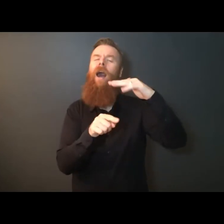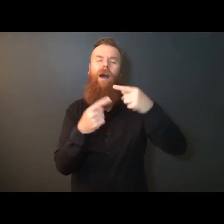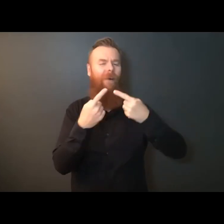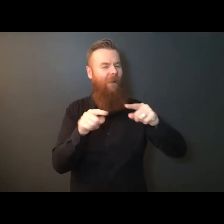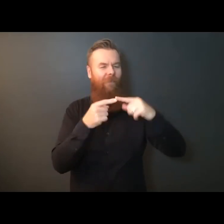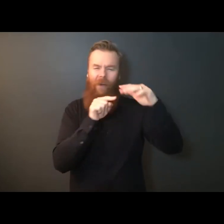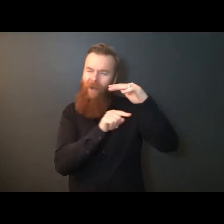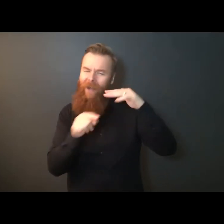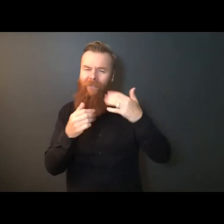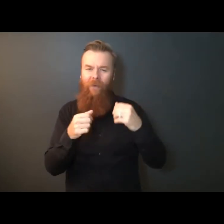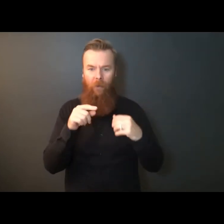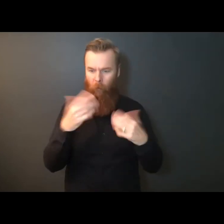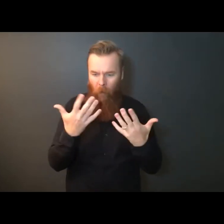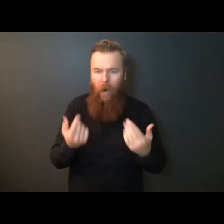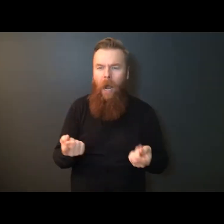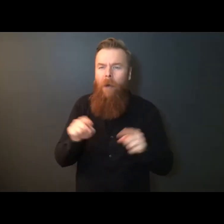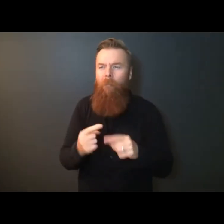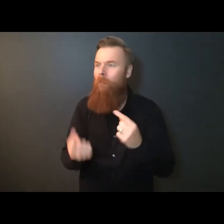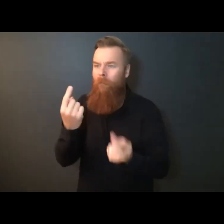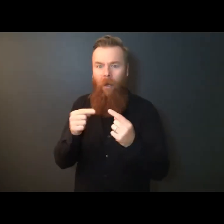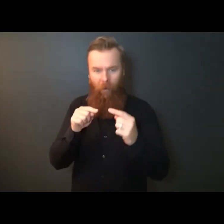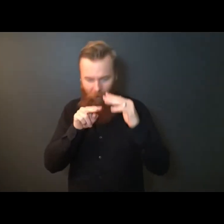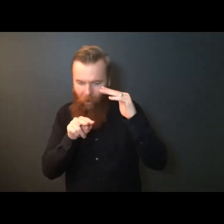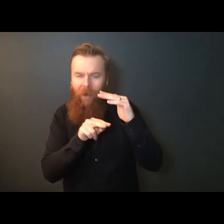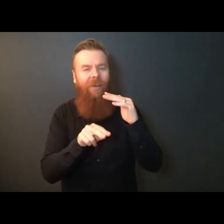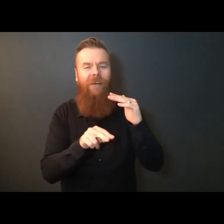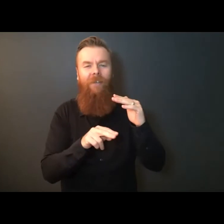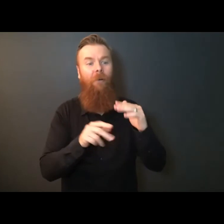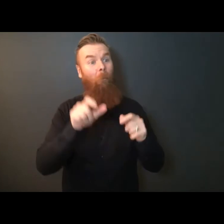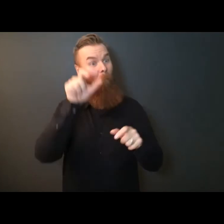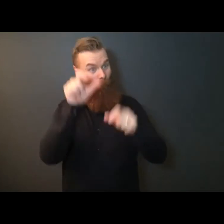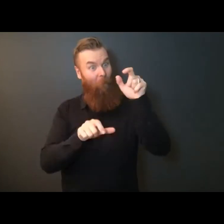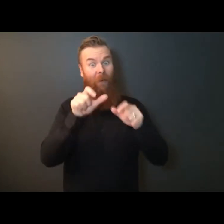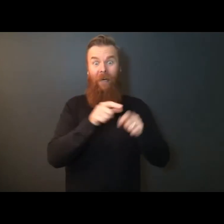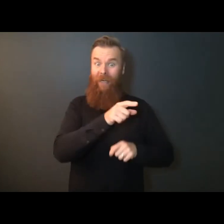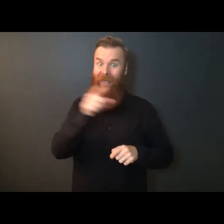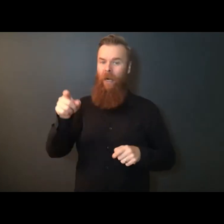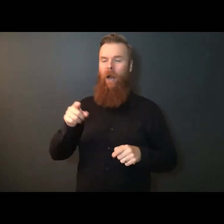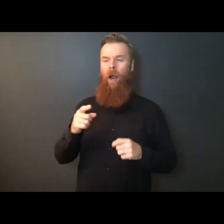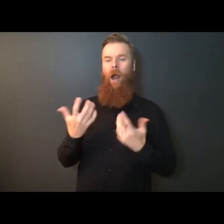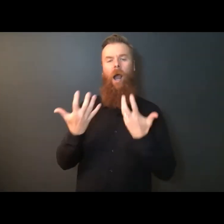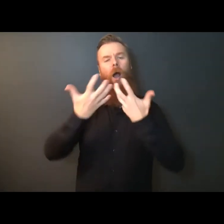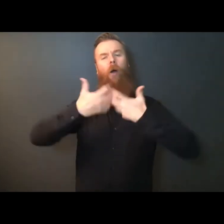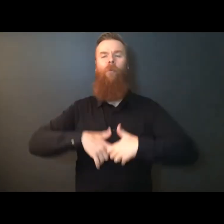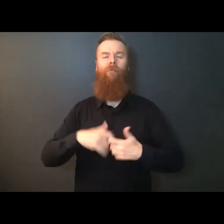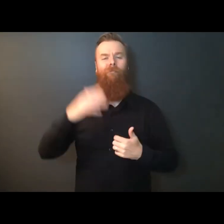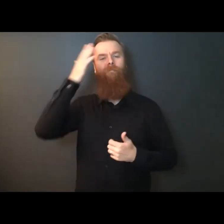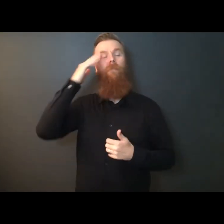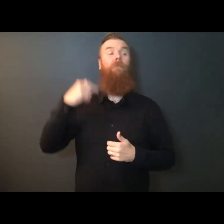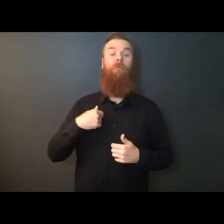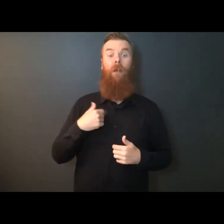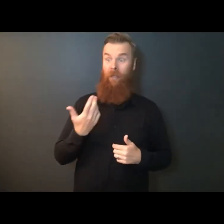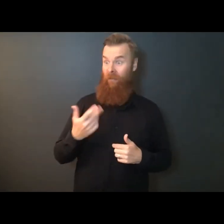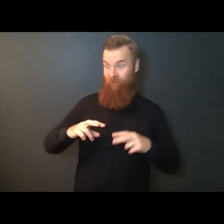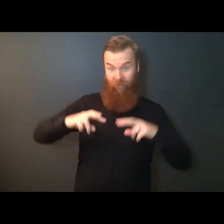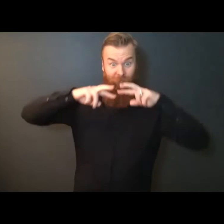be saying, especially when a researcher is in front of them, or their peer is sitting next to them, or their mother can overhear the interview or